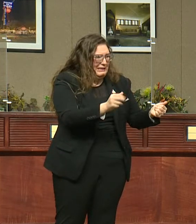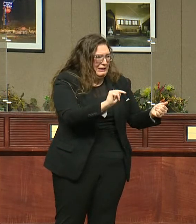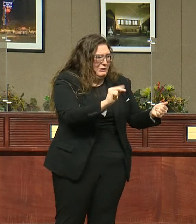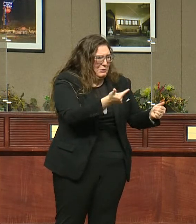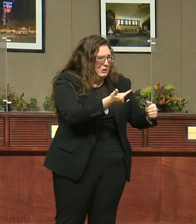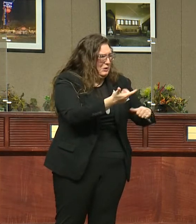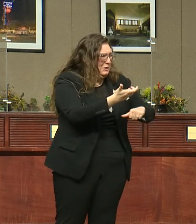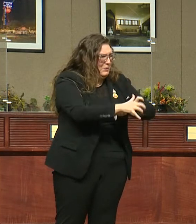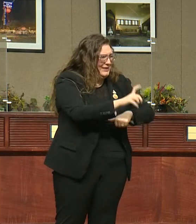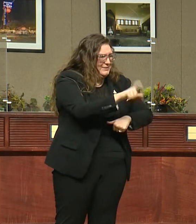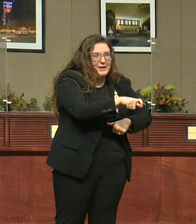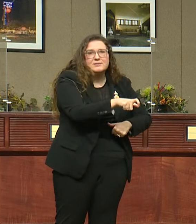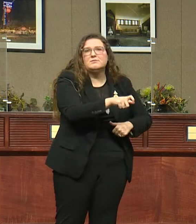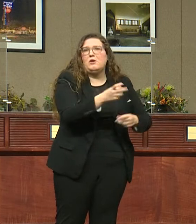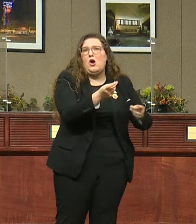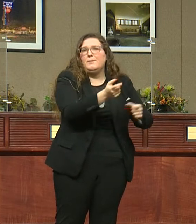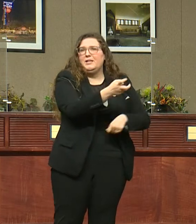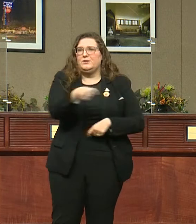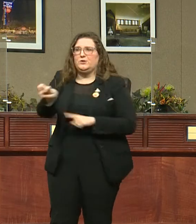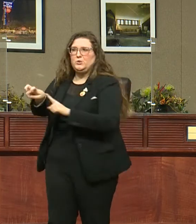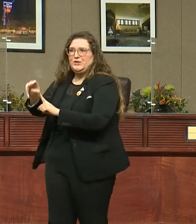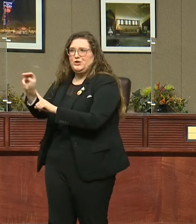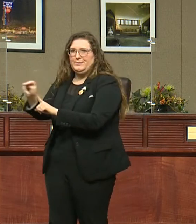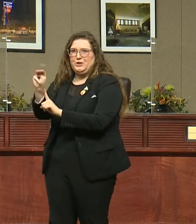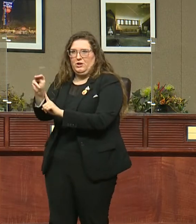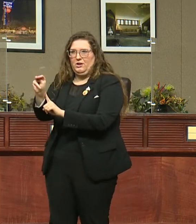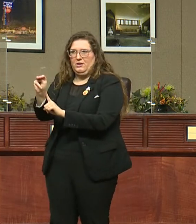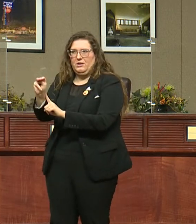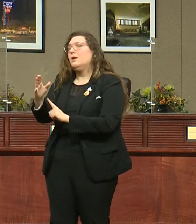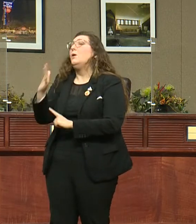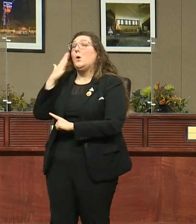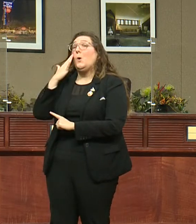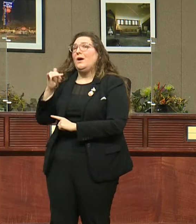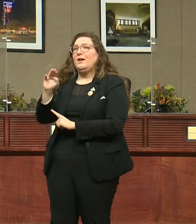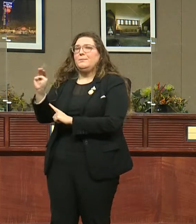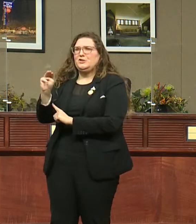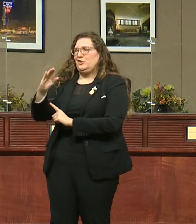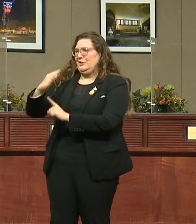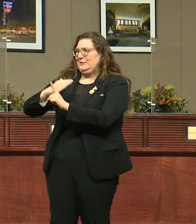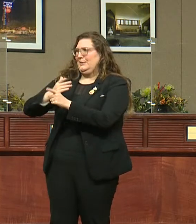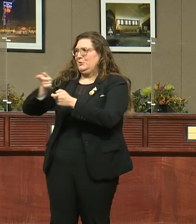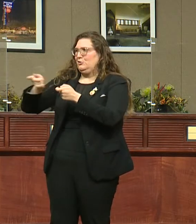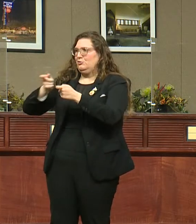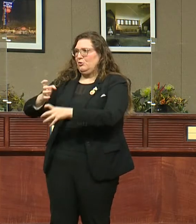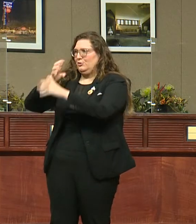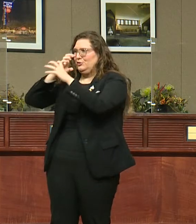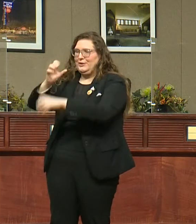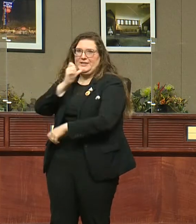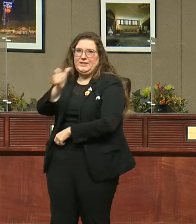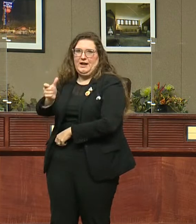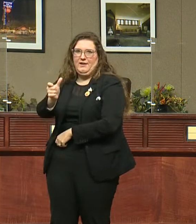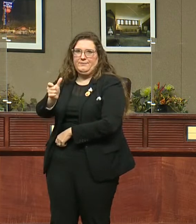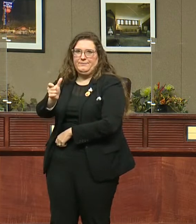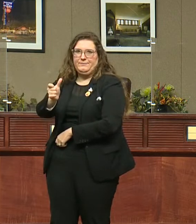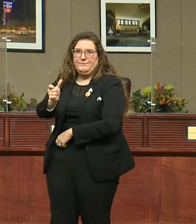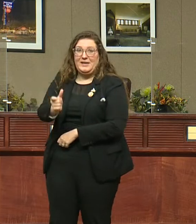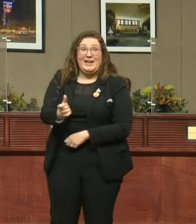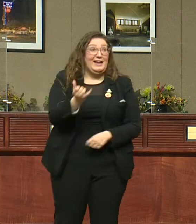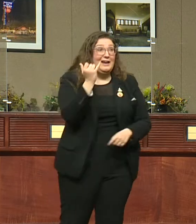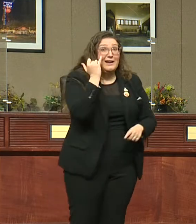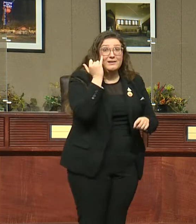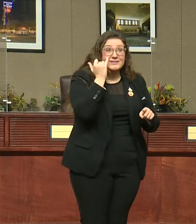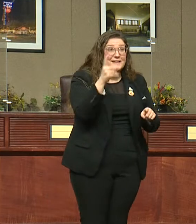the vaccine. Because if we're able to use Pfizer at the end of the night, and we have 20 dosage, we cannot use it the next